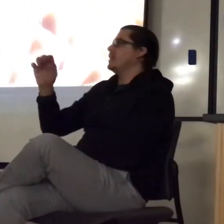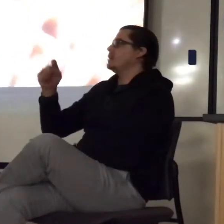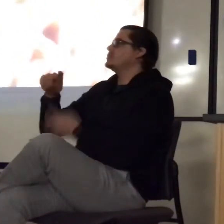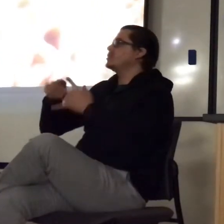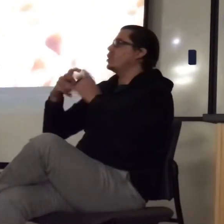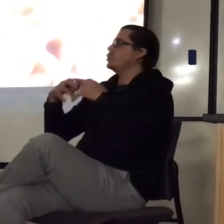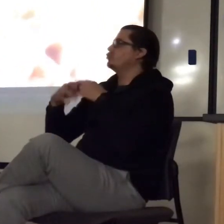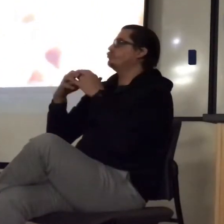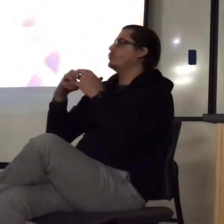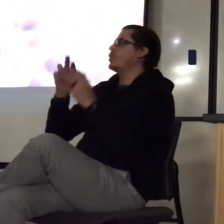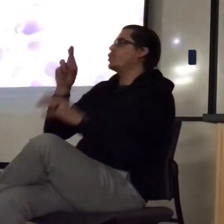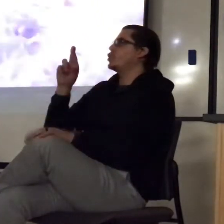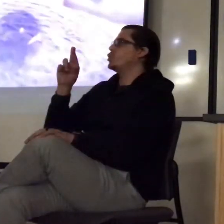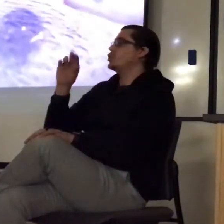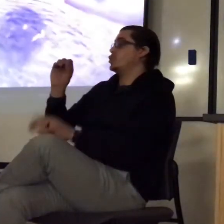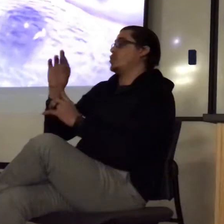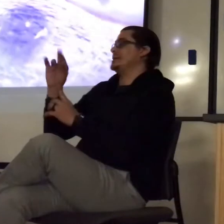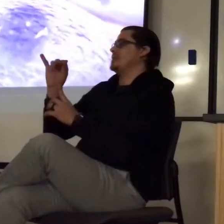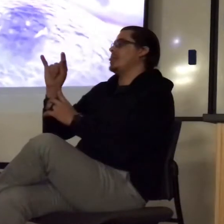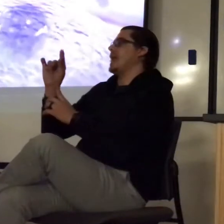crystallize.